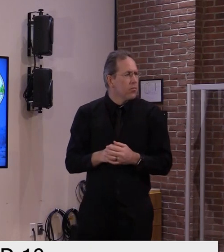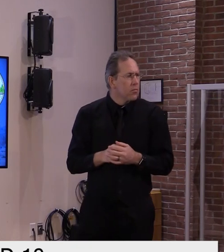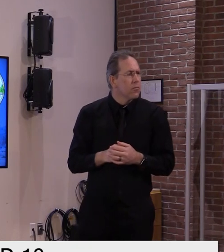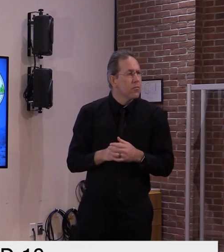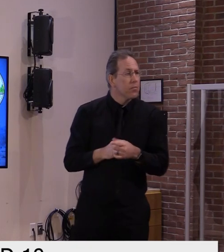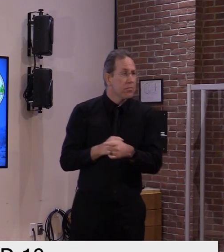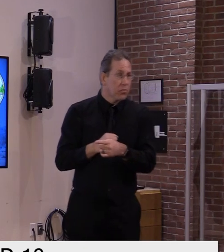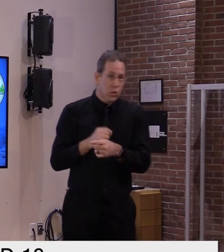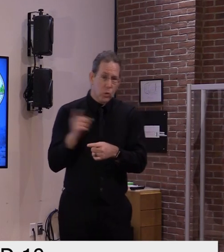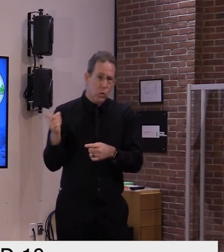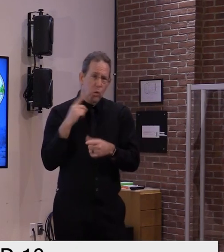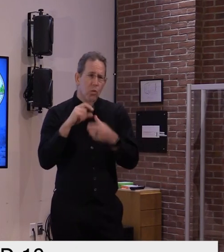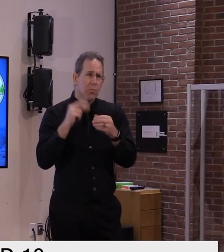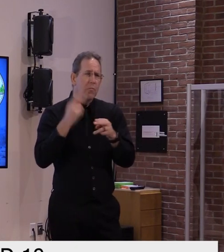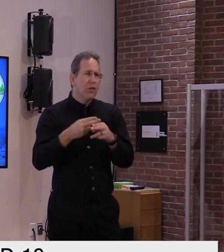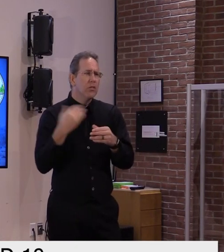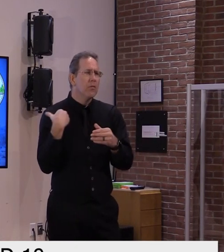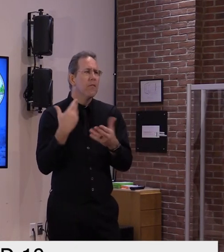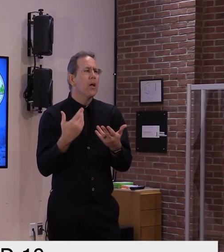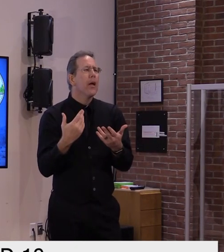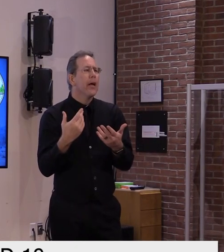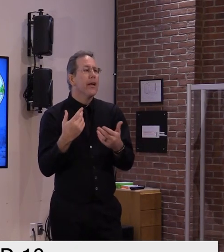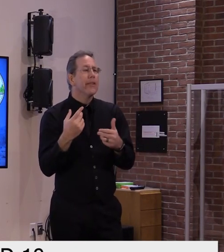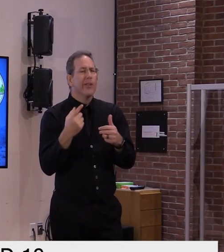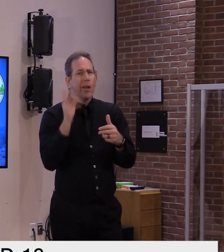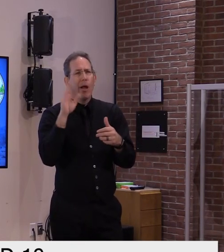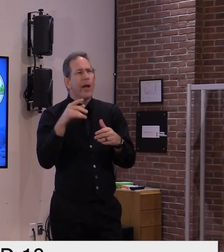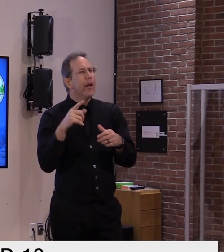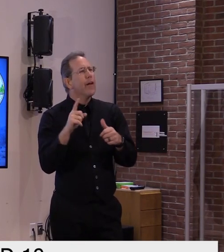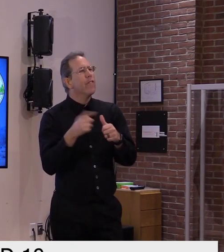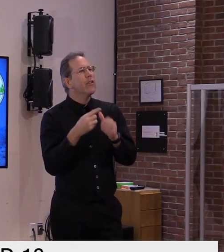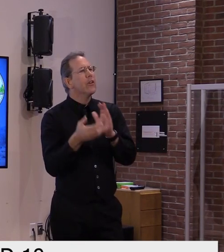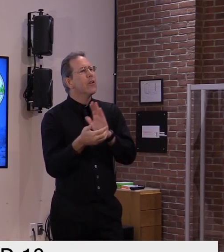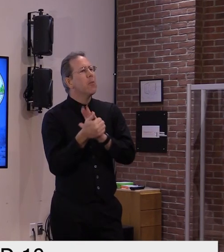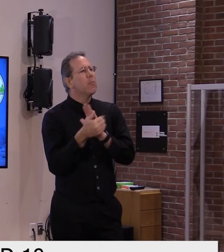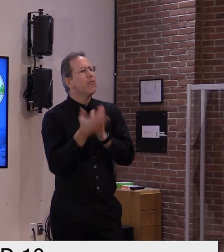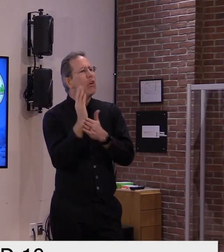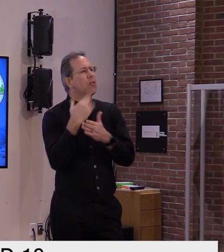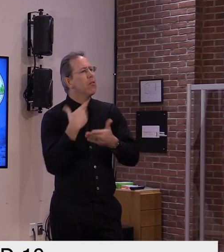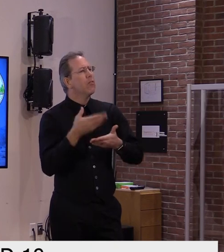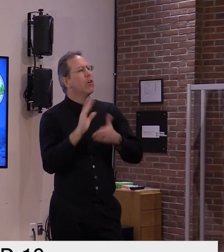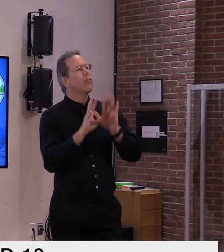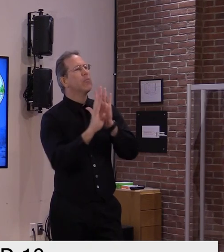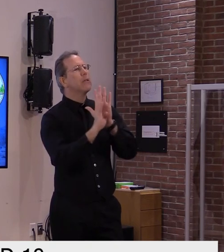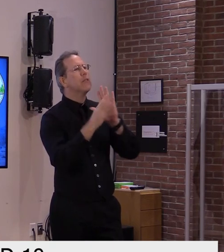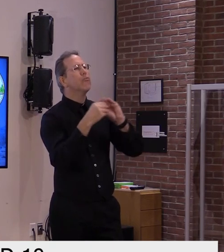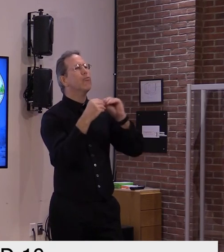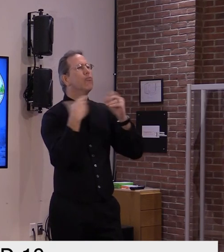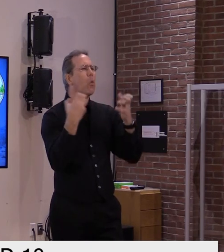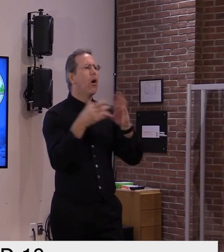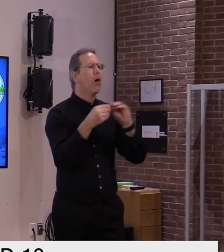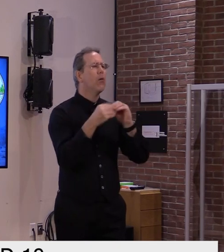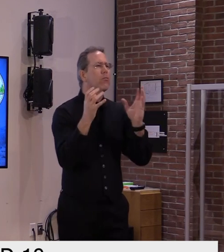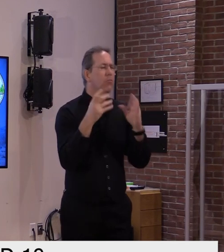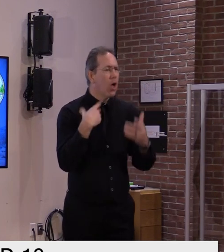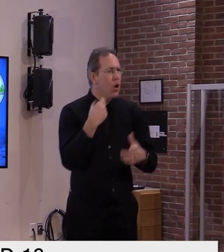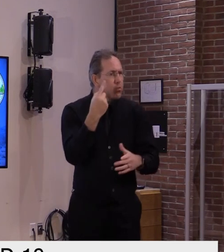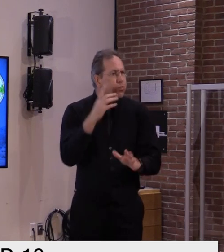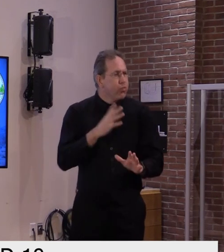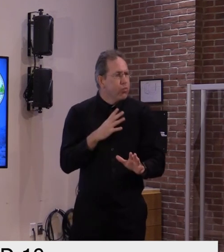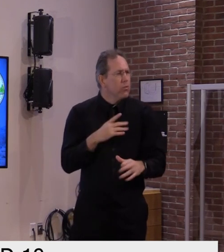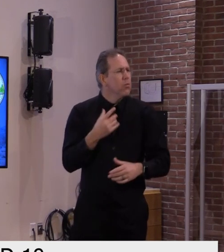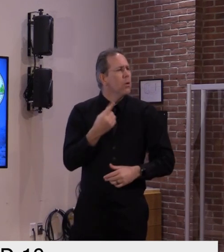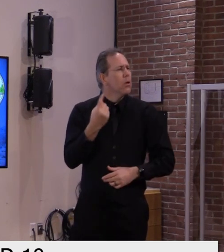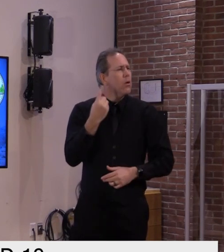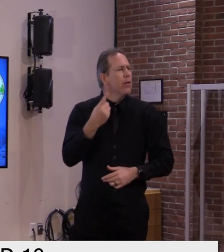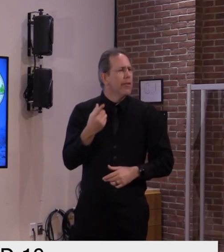people's First Amendment right to gather. But Governor, you've, you know, spoken out pretty strongly against sort of the beliefs